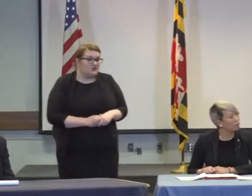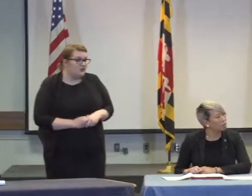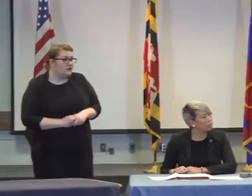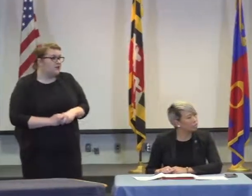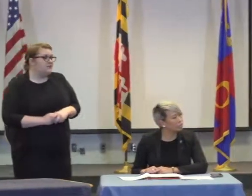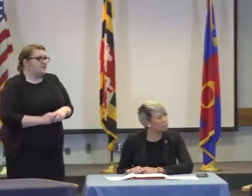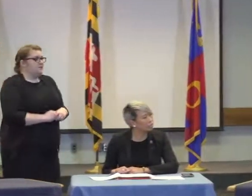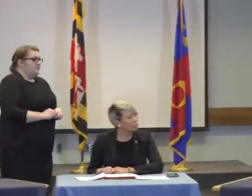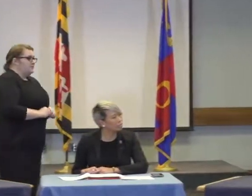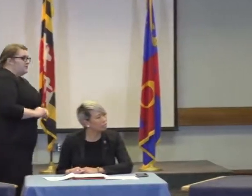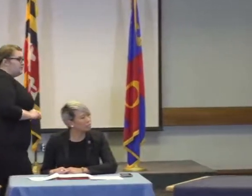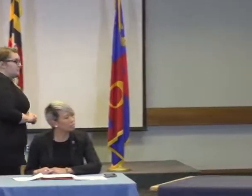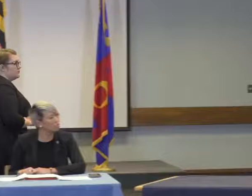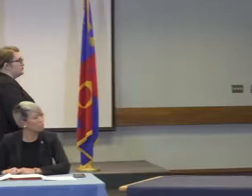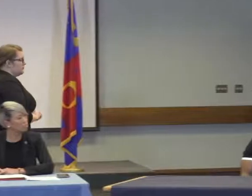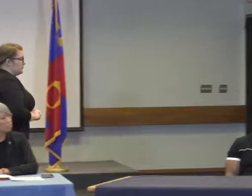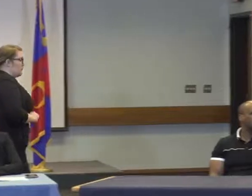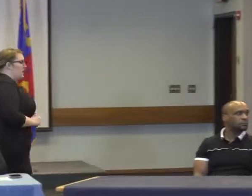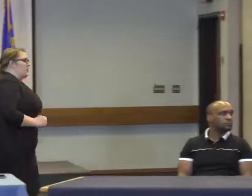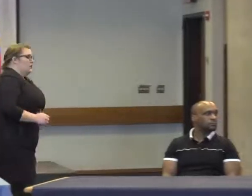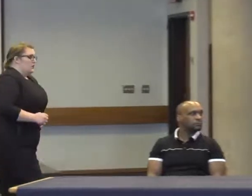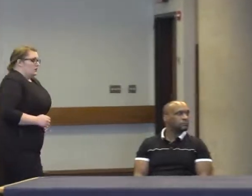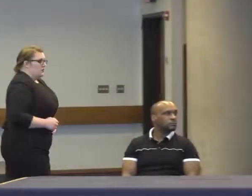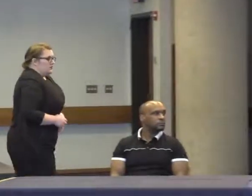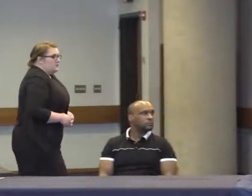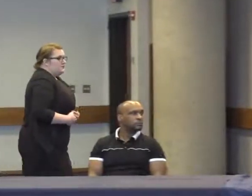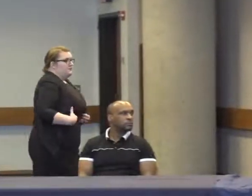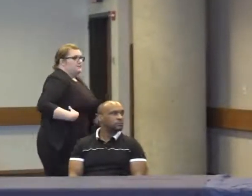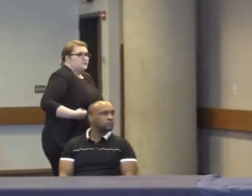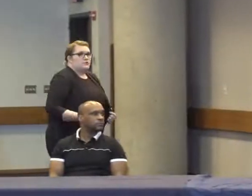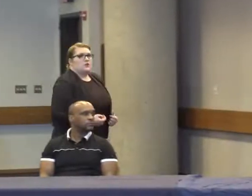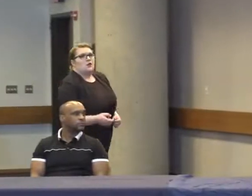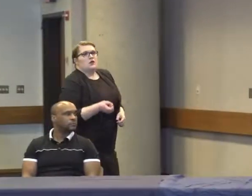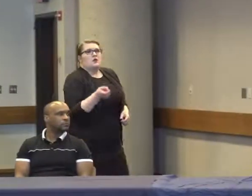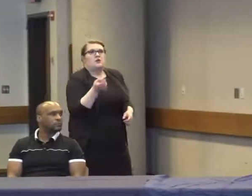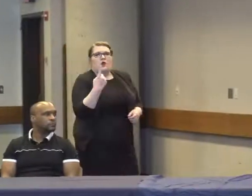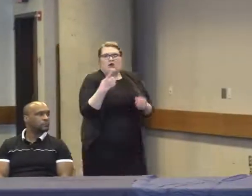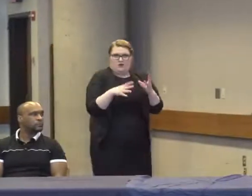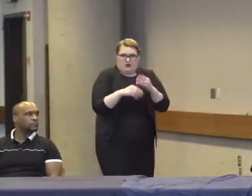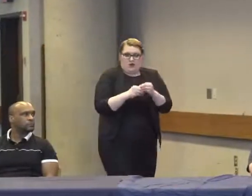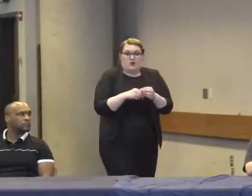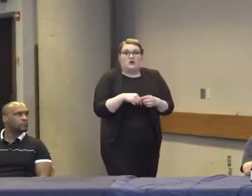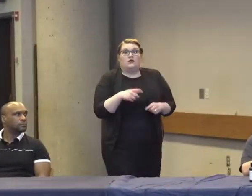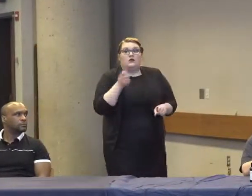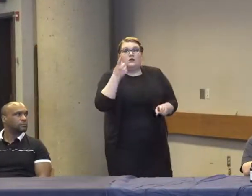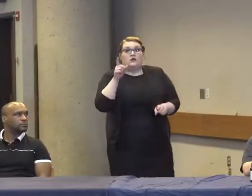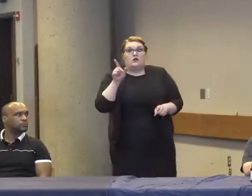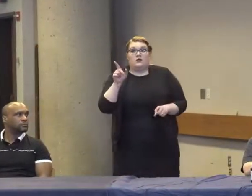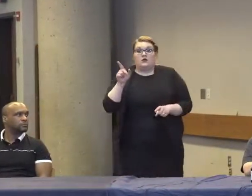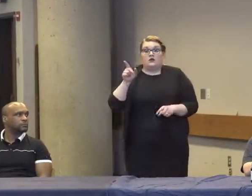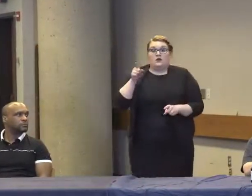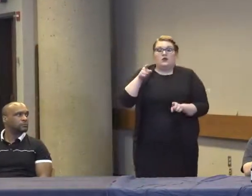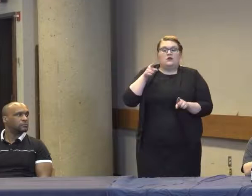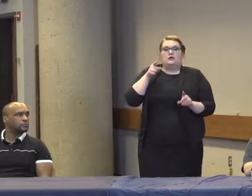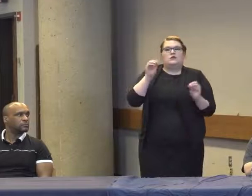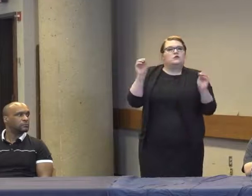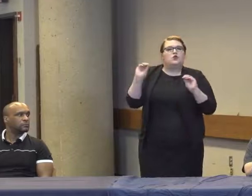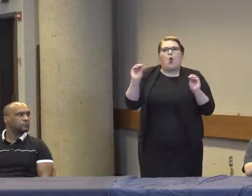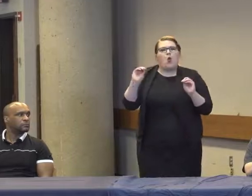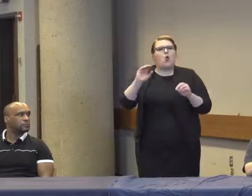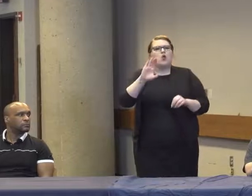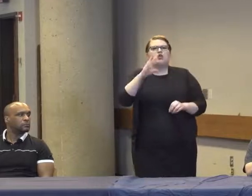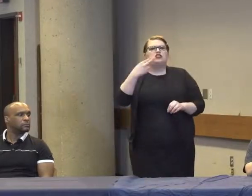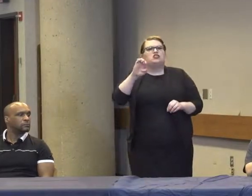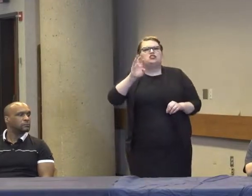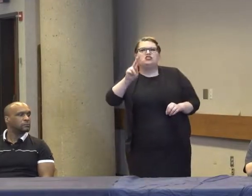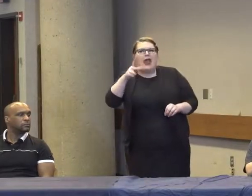I would add one thing that the order is not, the enforcement of the order is not, is you're not going to see checkpoints with police officers